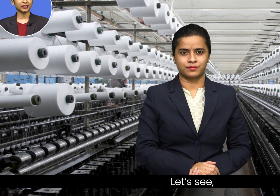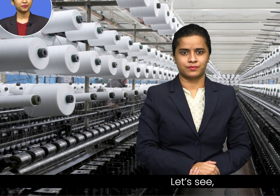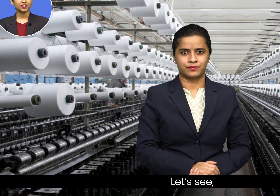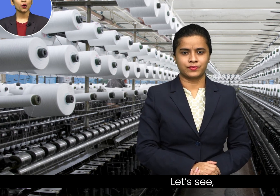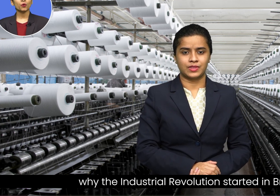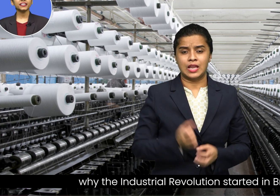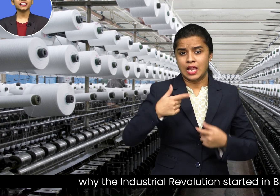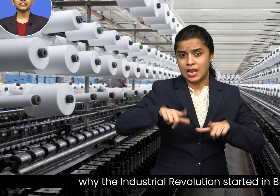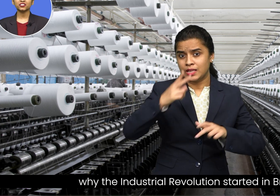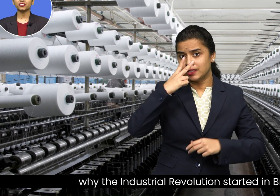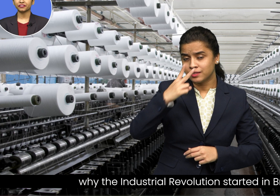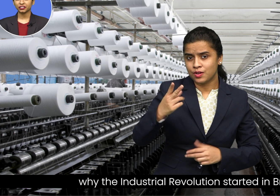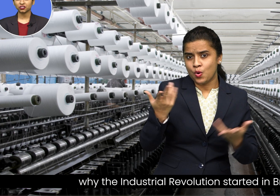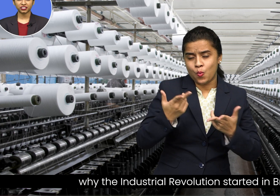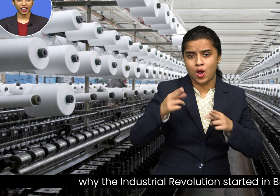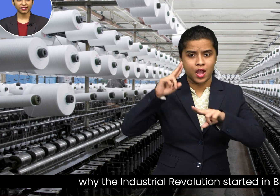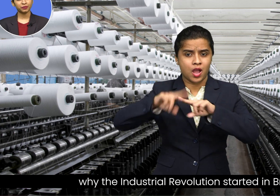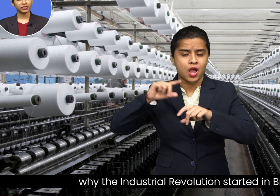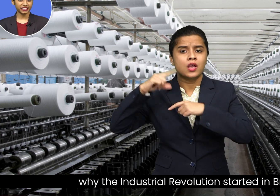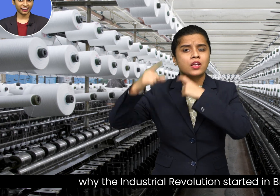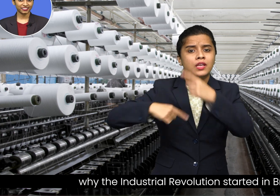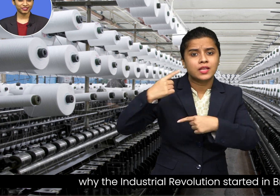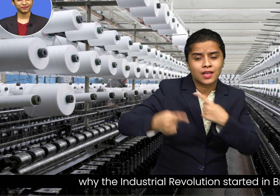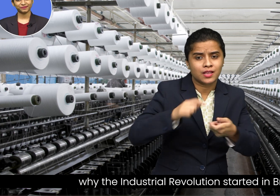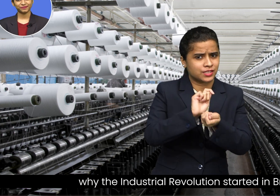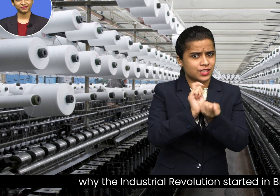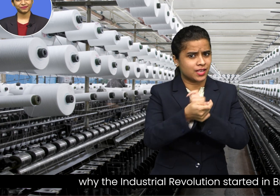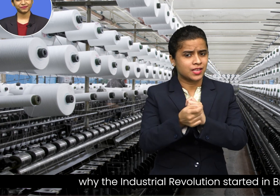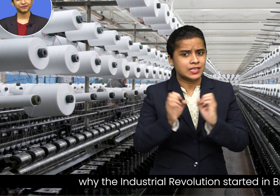Let's see why the Industrial Revolution started in Britain.